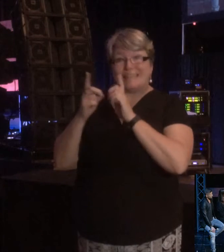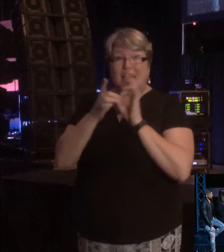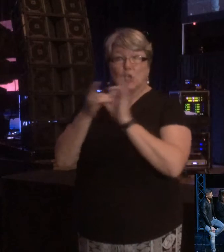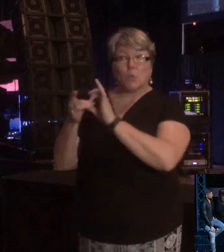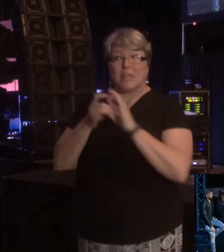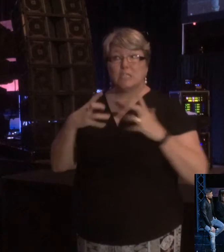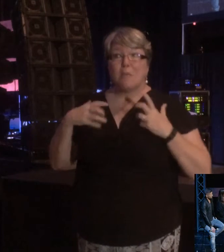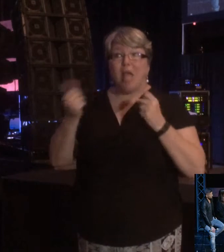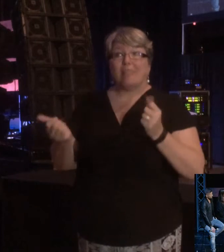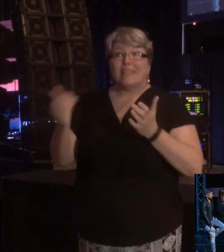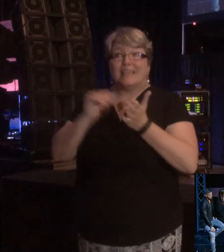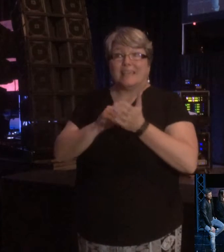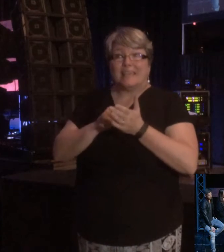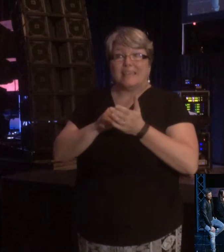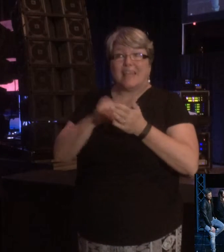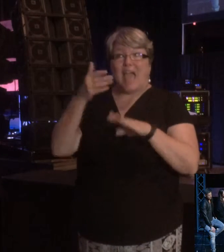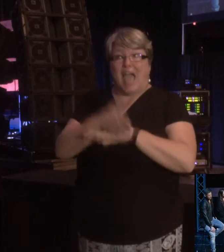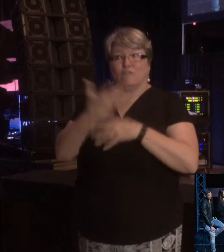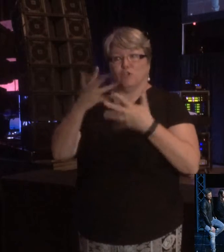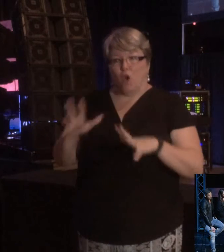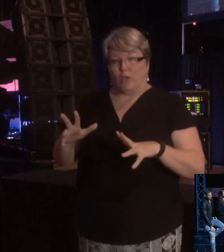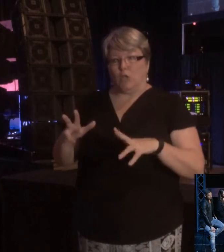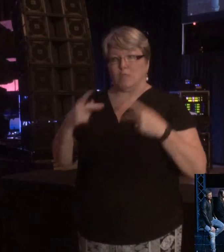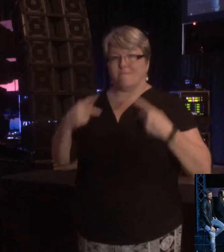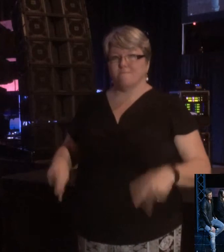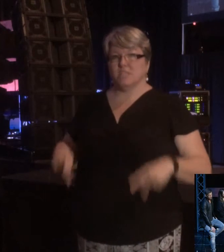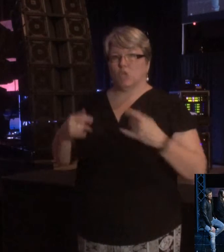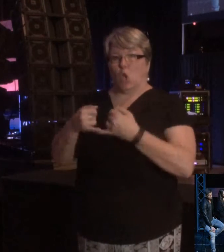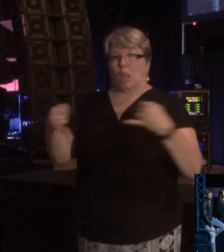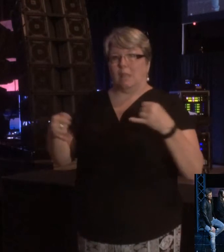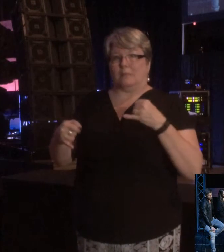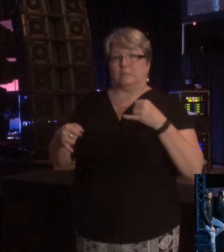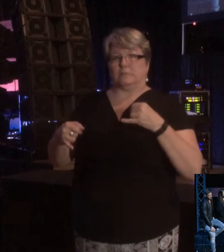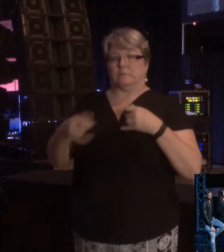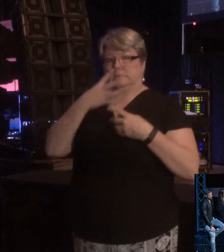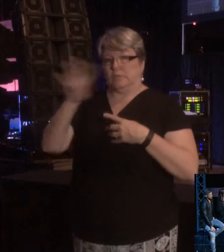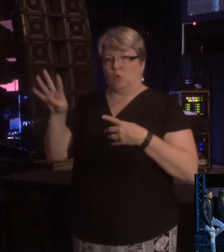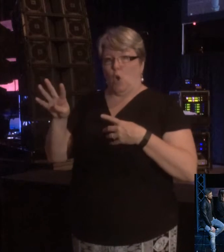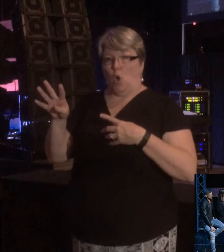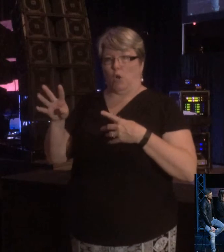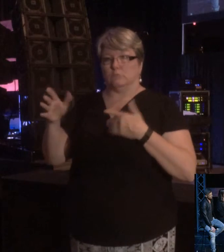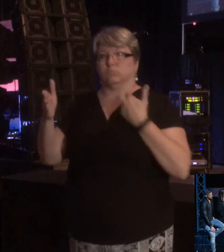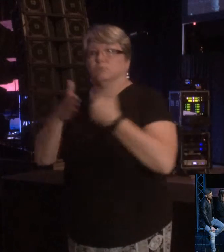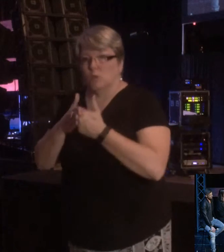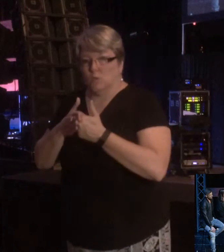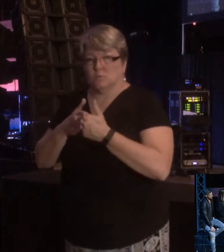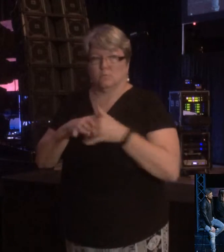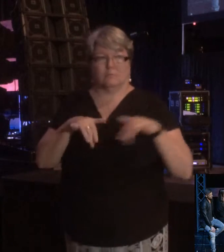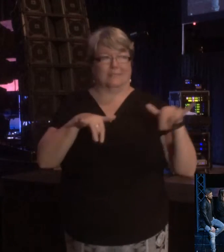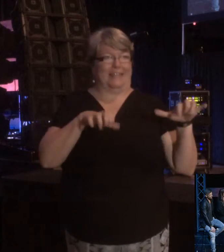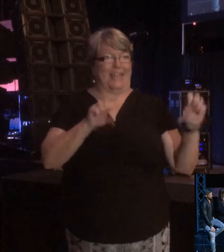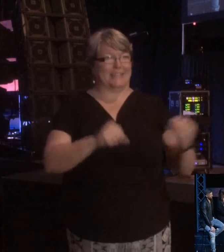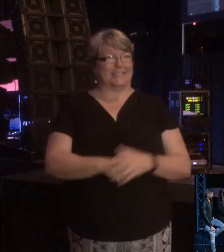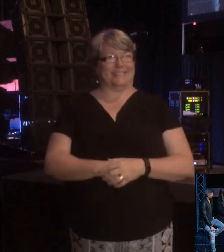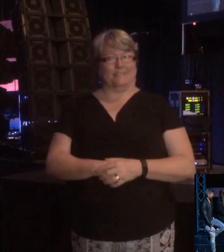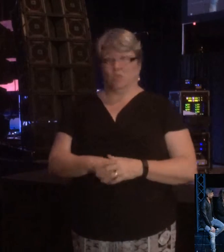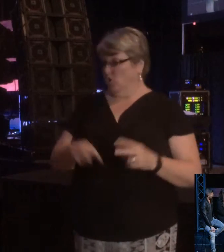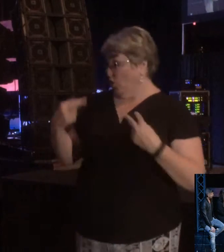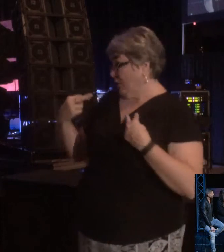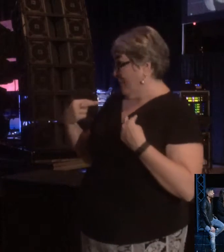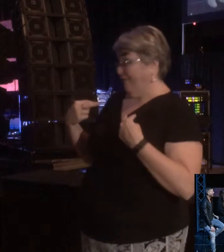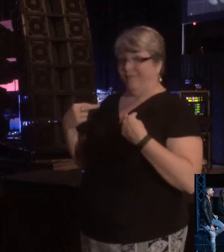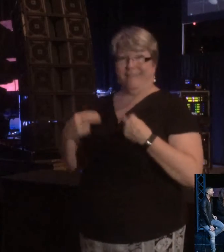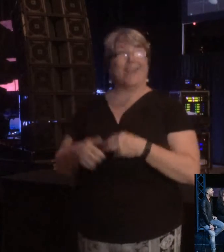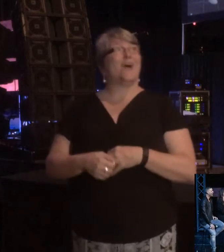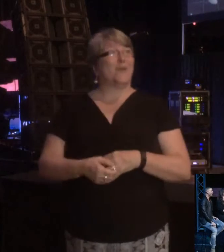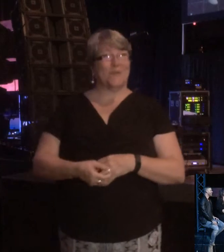is that when we broke up, we did cut off all communication. We cut ties,